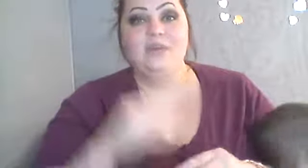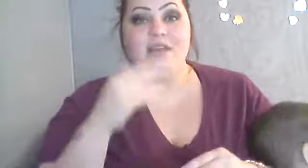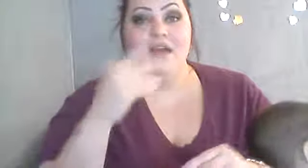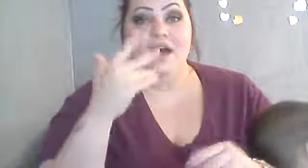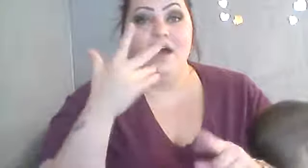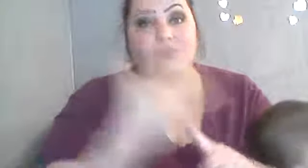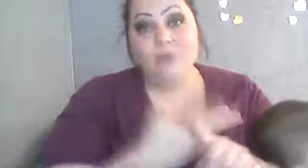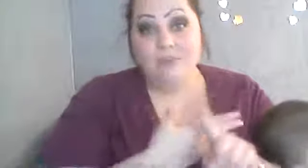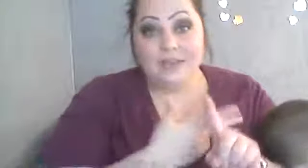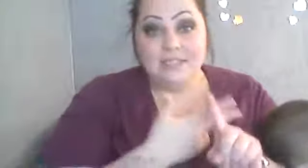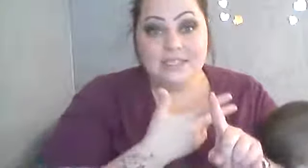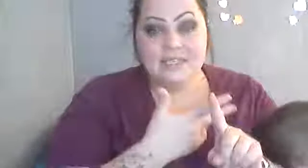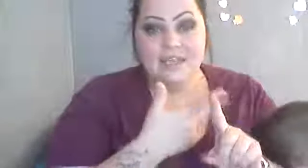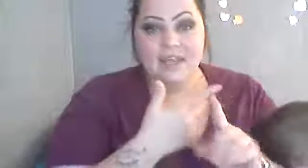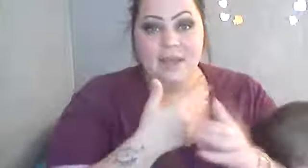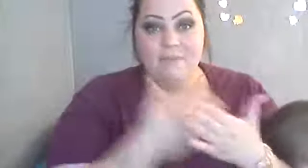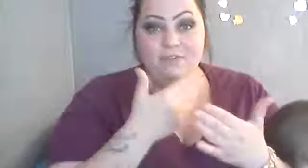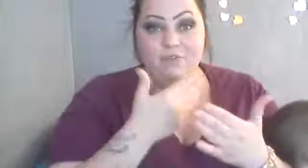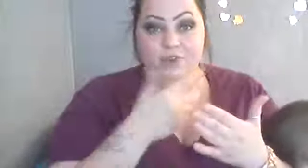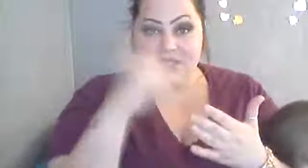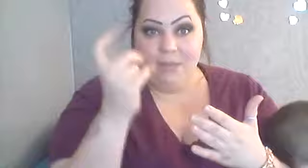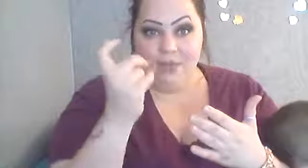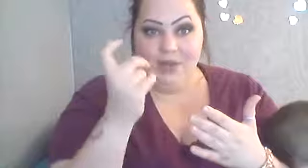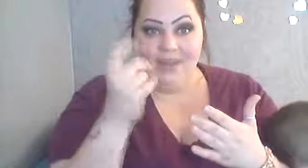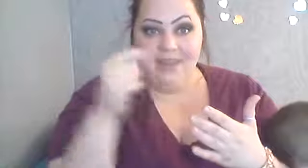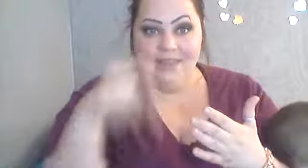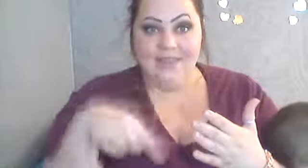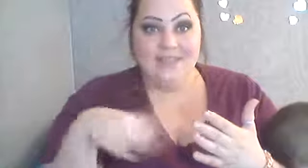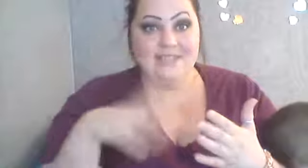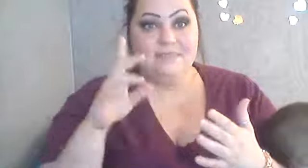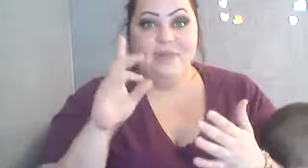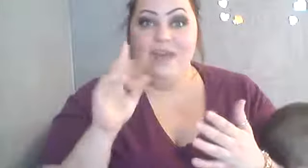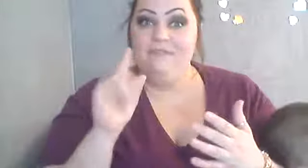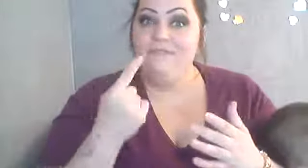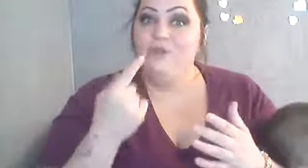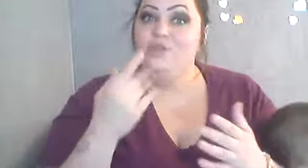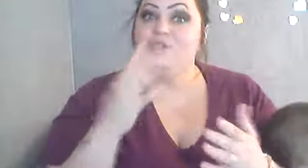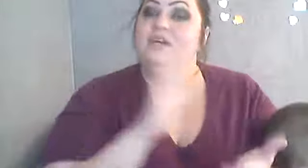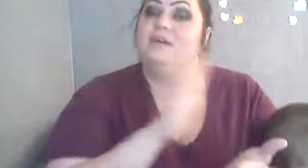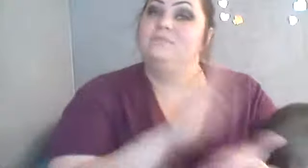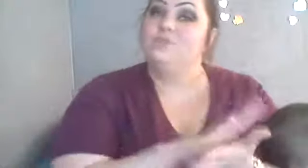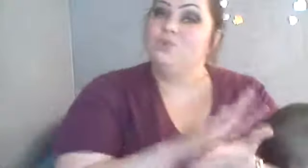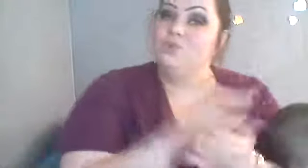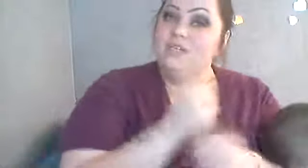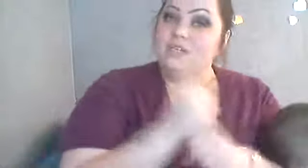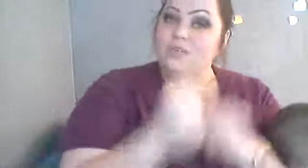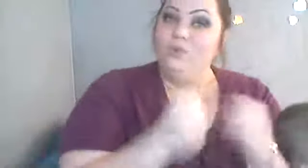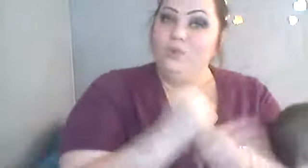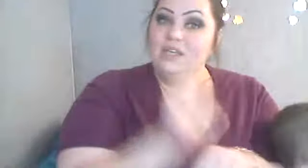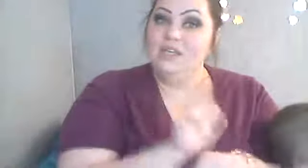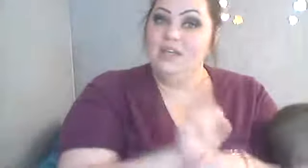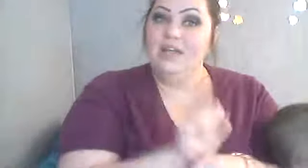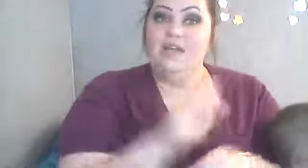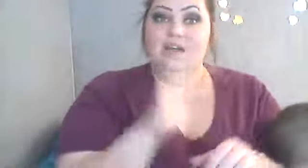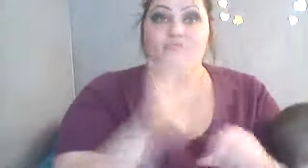Gorman 3 months before summer. And then this is my first school year working